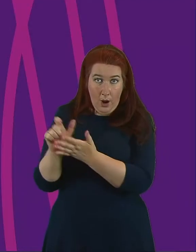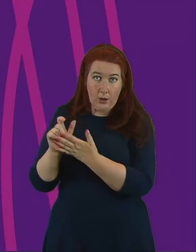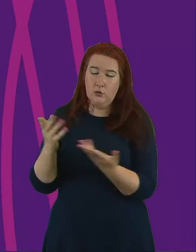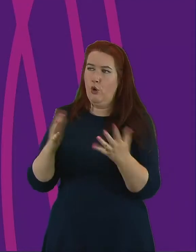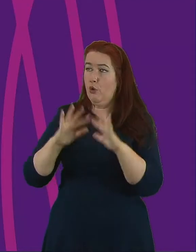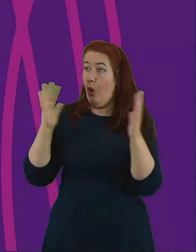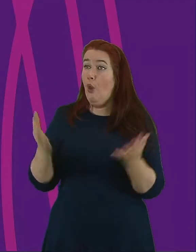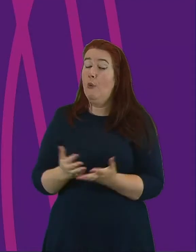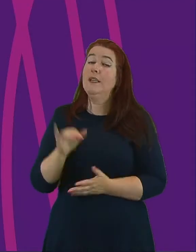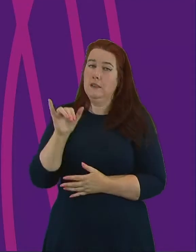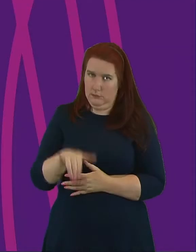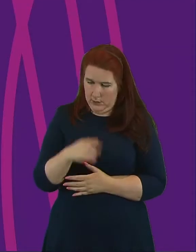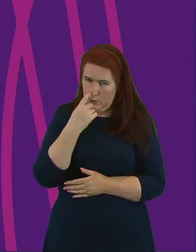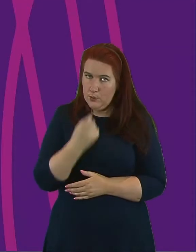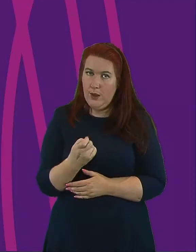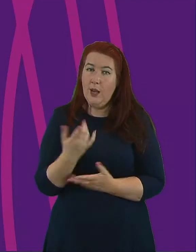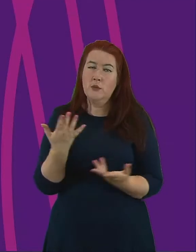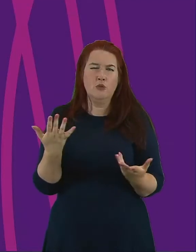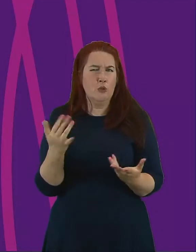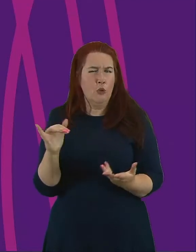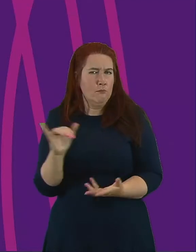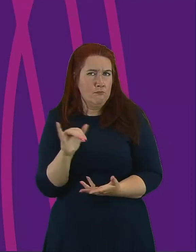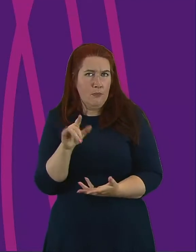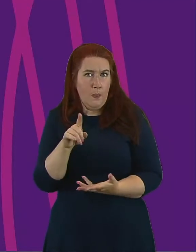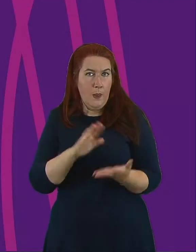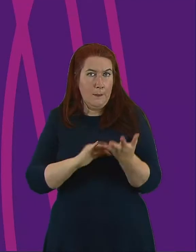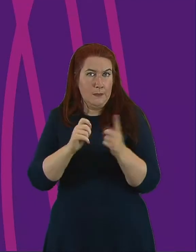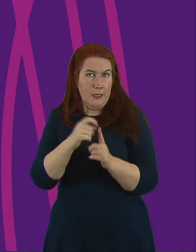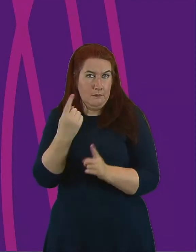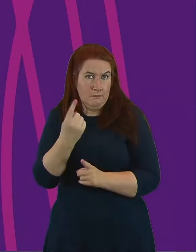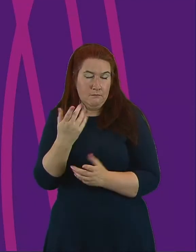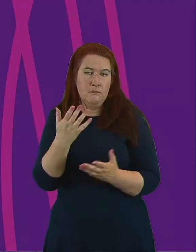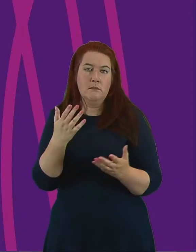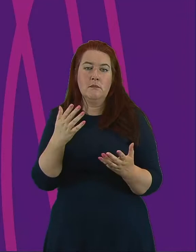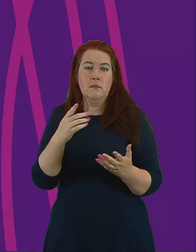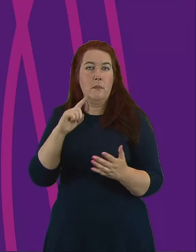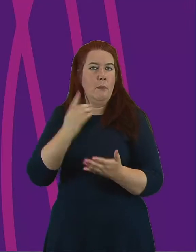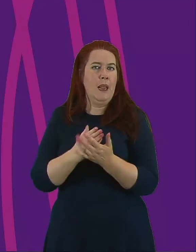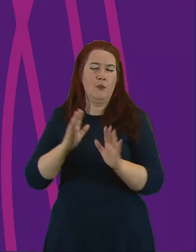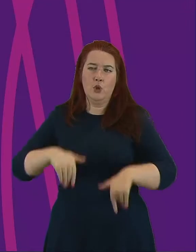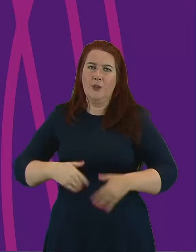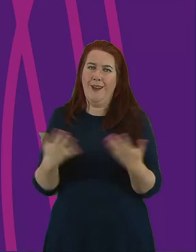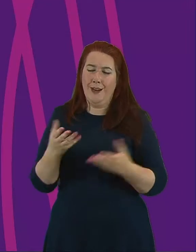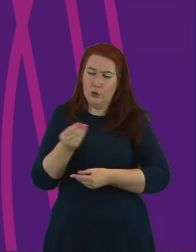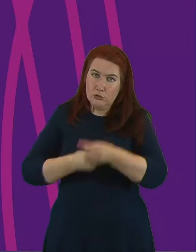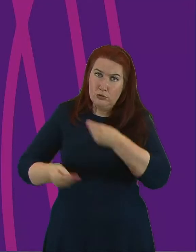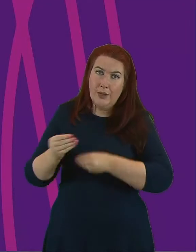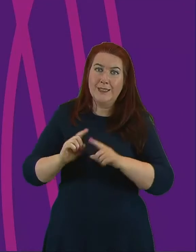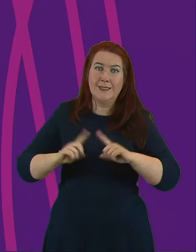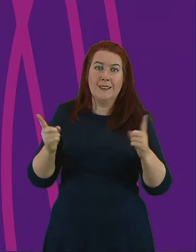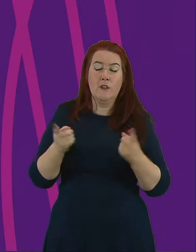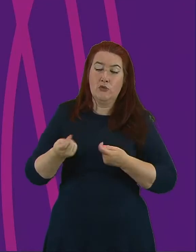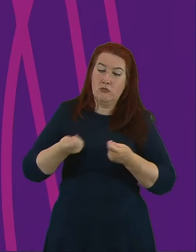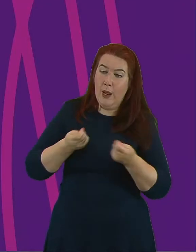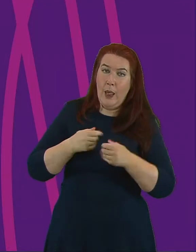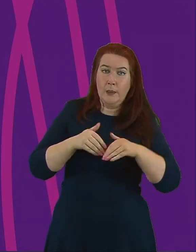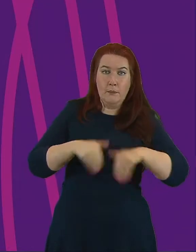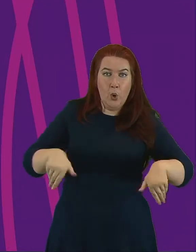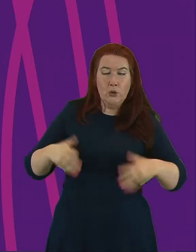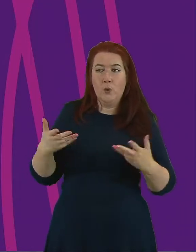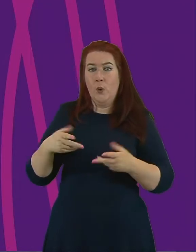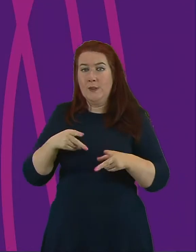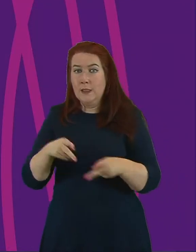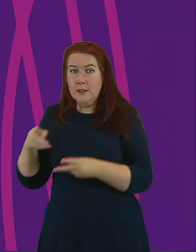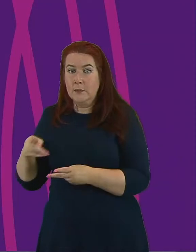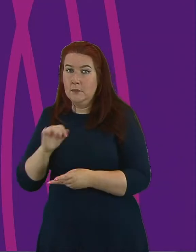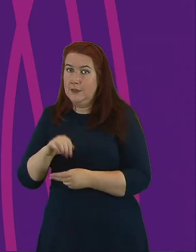course you can. So unless the member believes that there should be no trade across any different regulatory borders or systems, his position